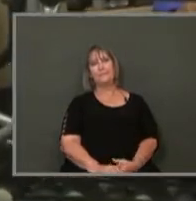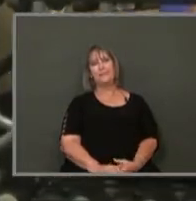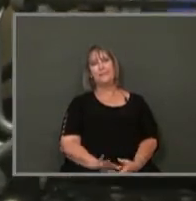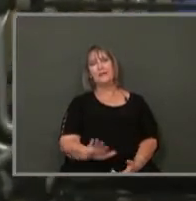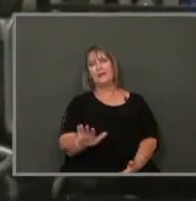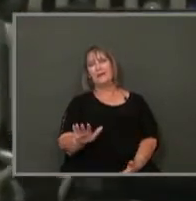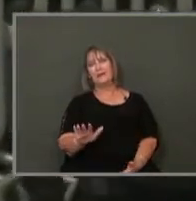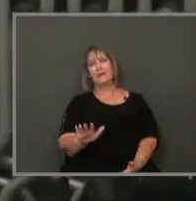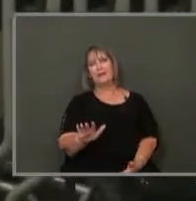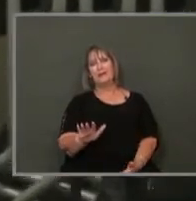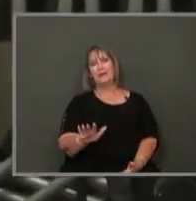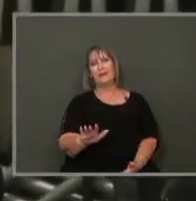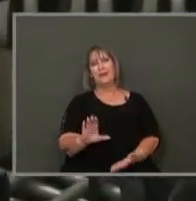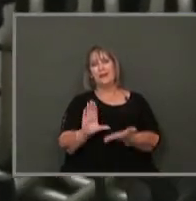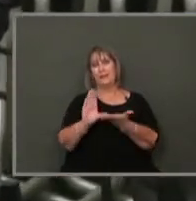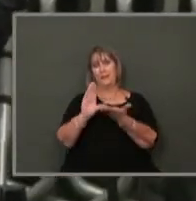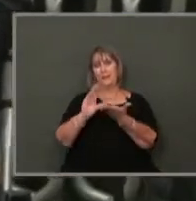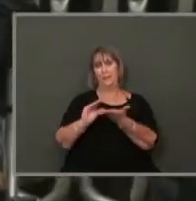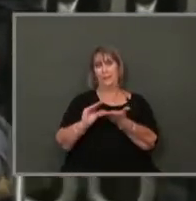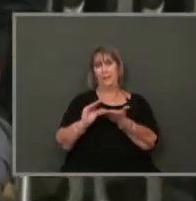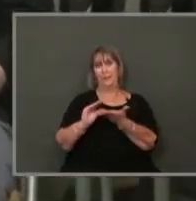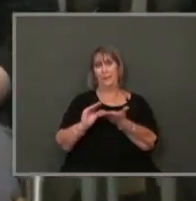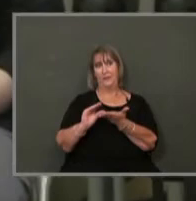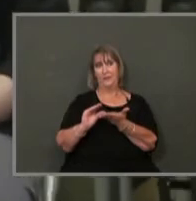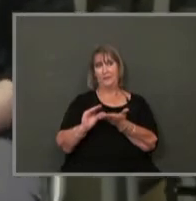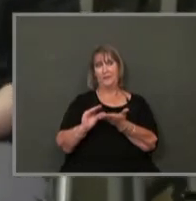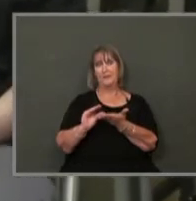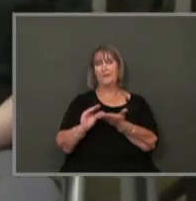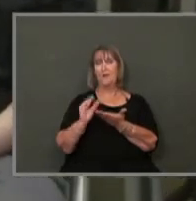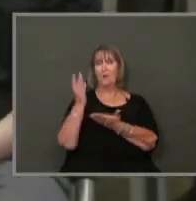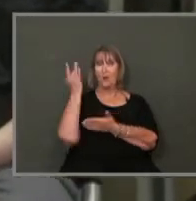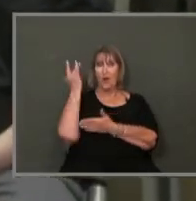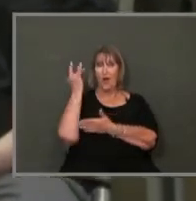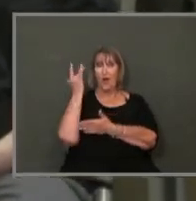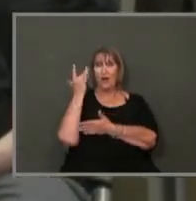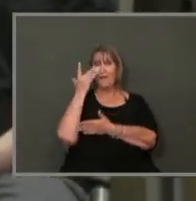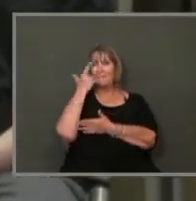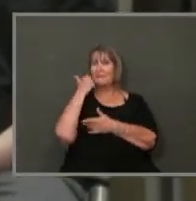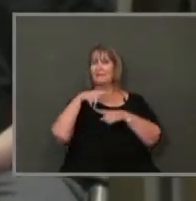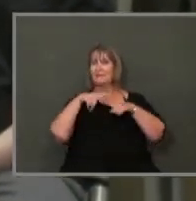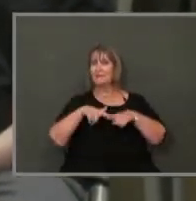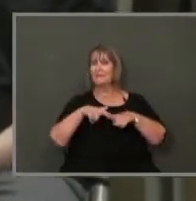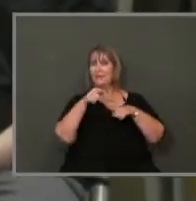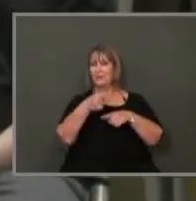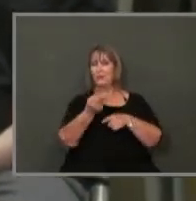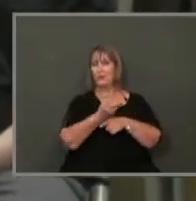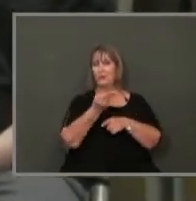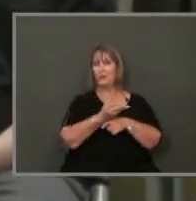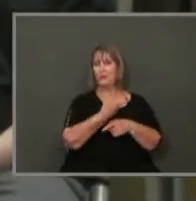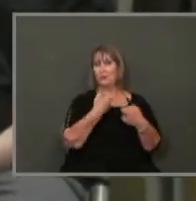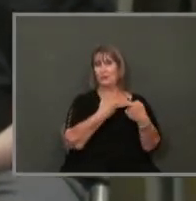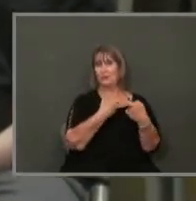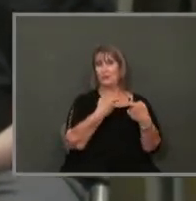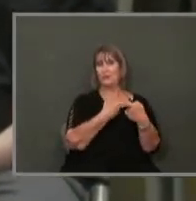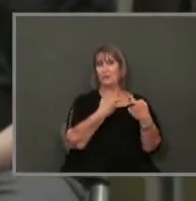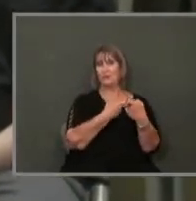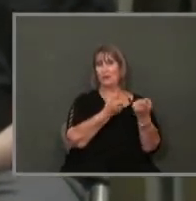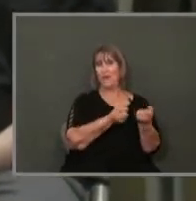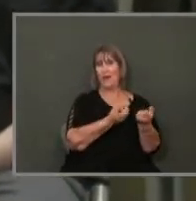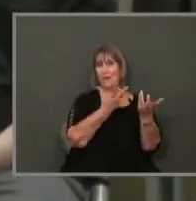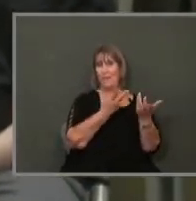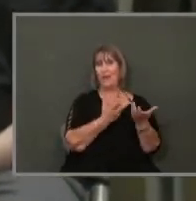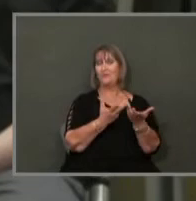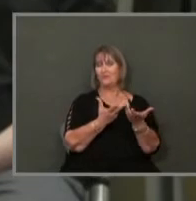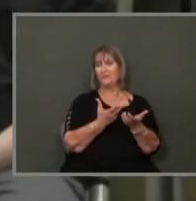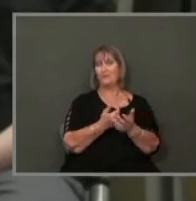reality that the credit is going back to how we collected it. It's based on energy usage, and so part of what, and